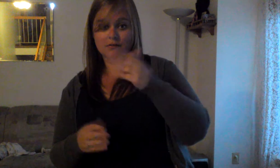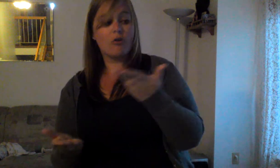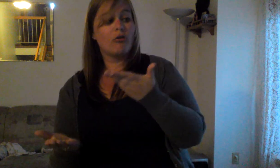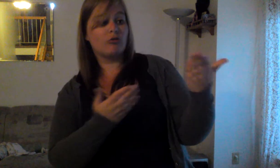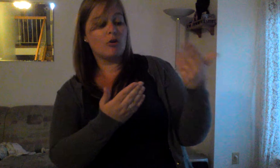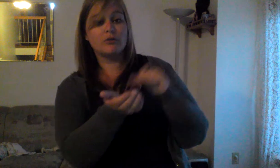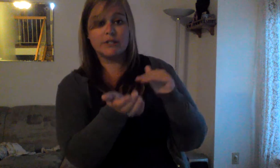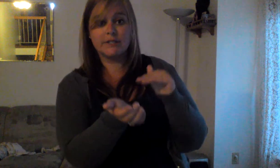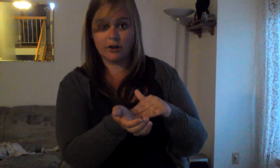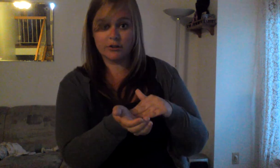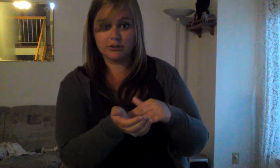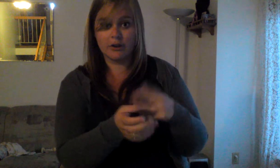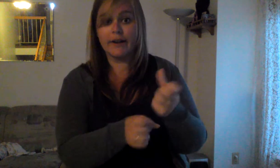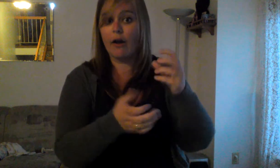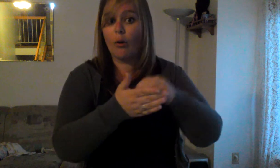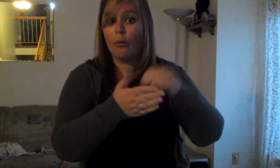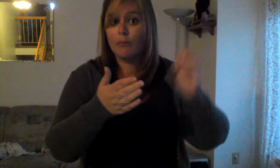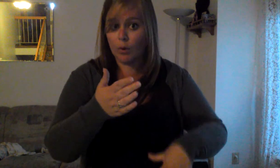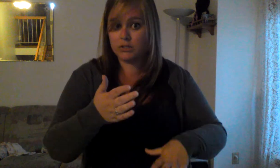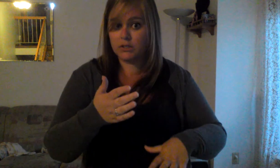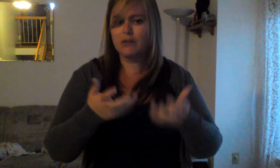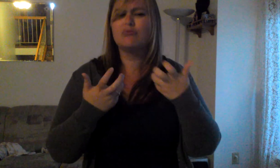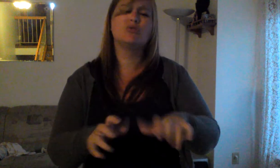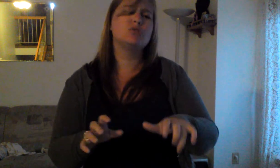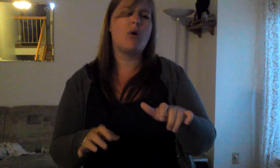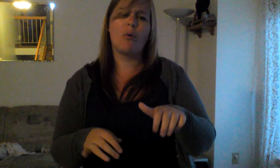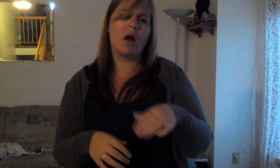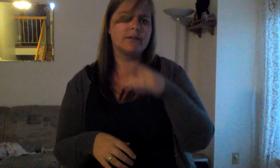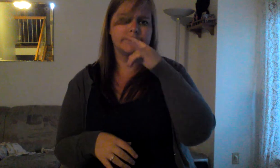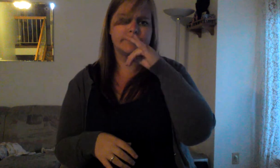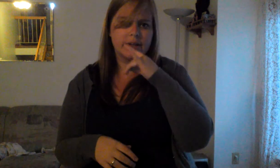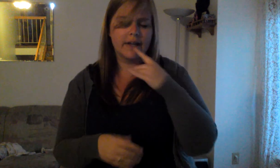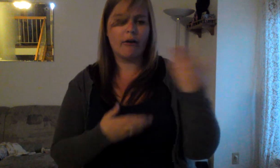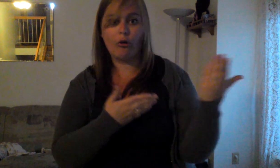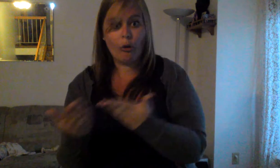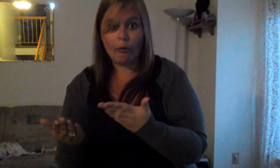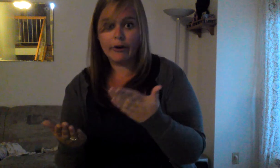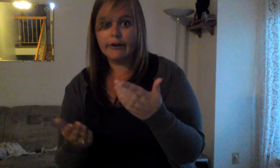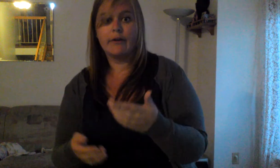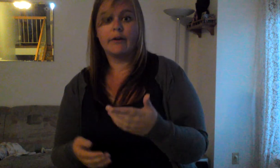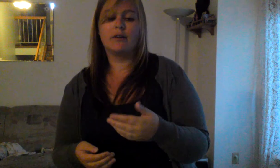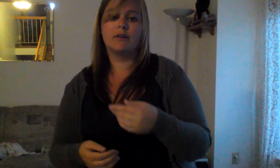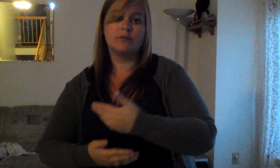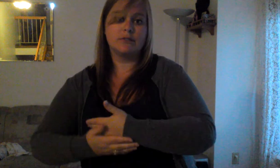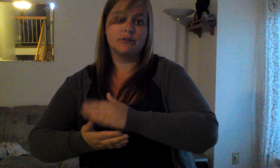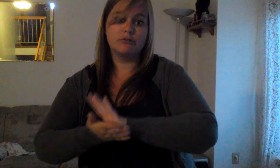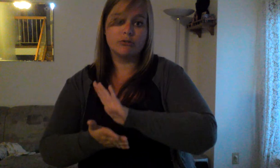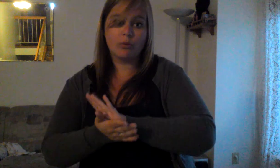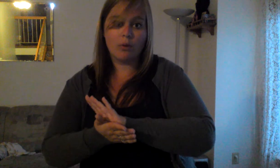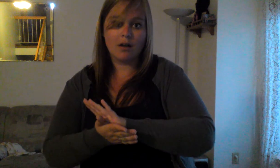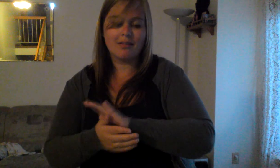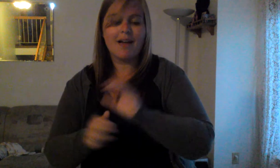we don't want that new little kid coming and adding to the population of the school, and they can do that without that teenager's parents knowing about it.